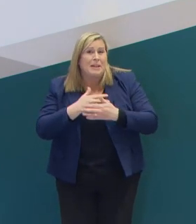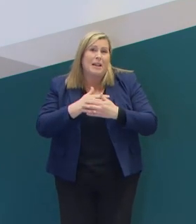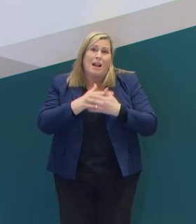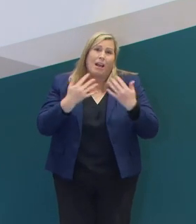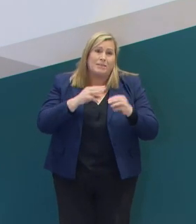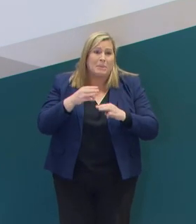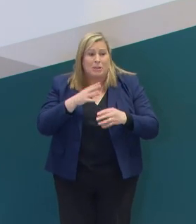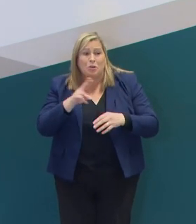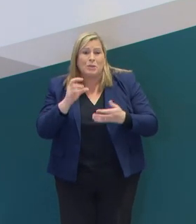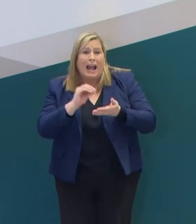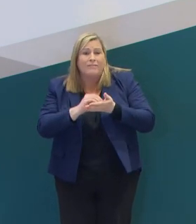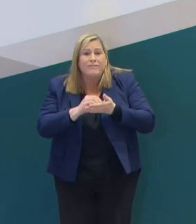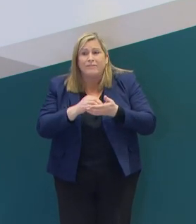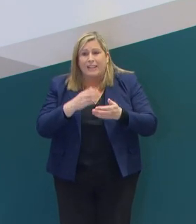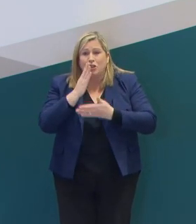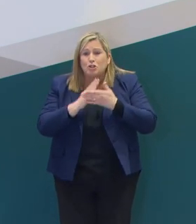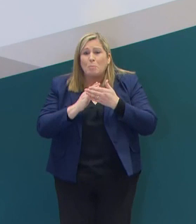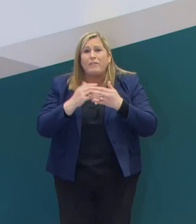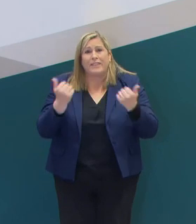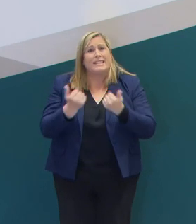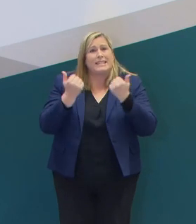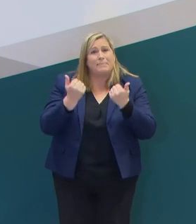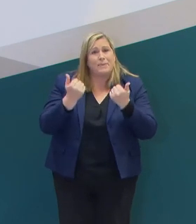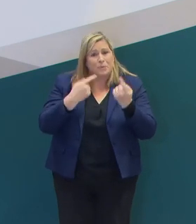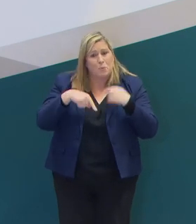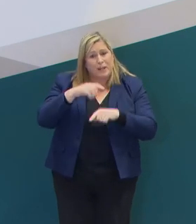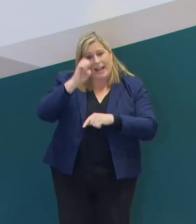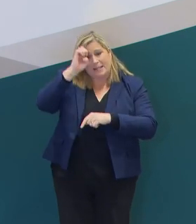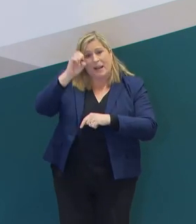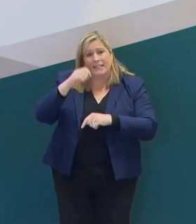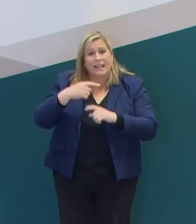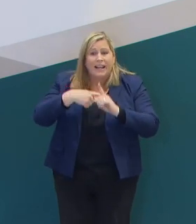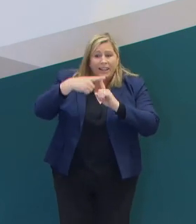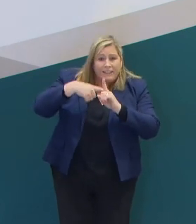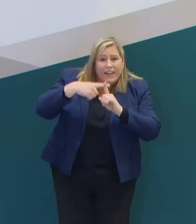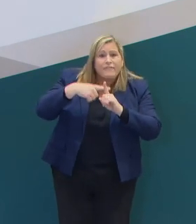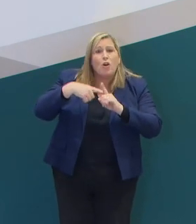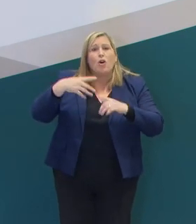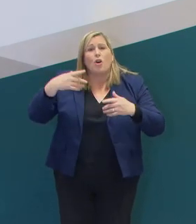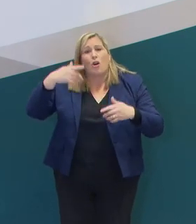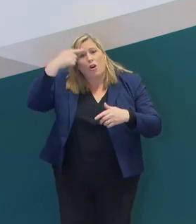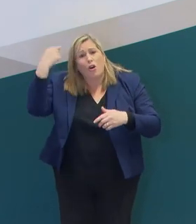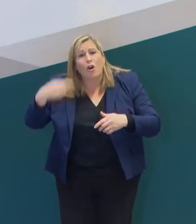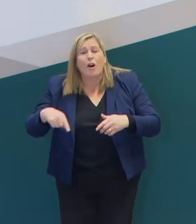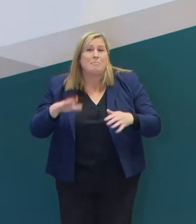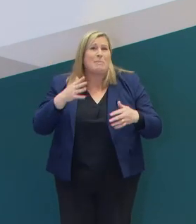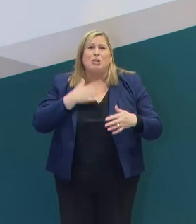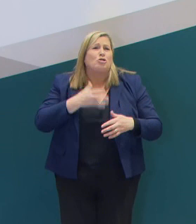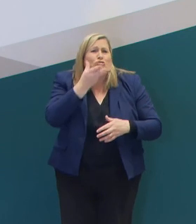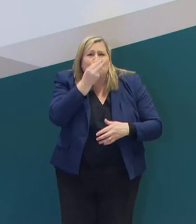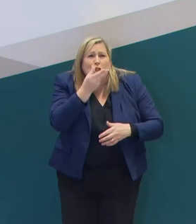SARS-CoV, that don't have some of the features that we think are important in this in terms of fever and cough. They might have simple things like runny noses and things of that